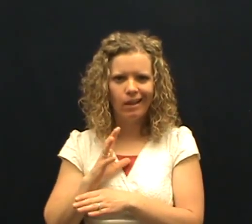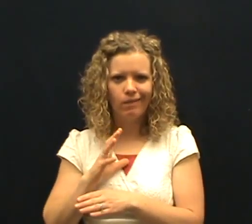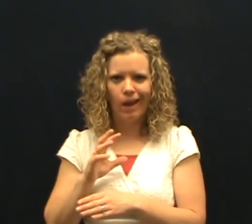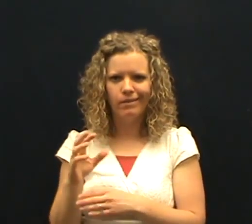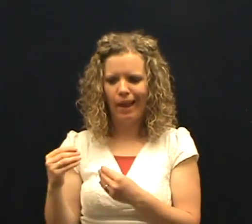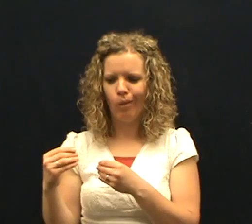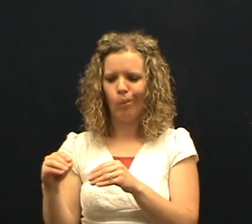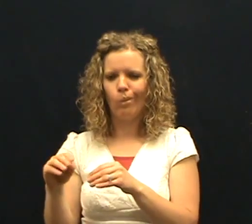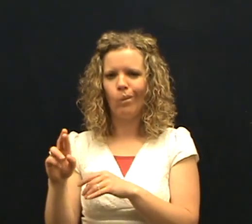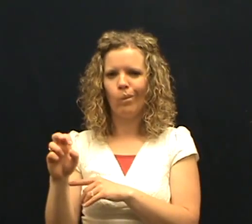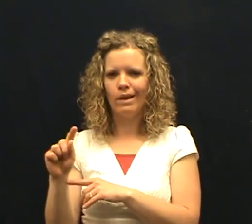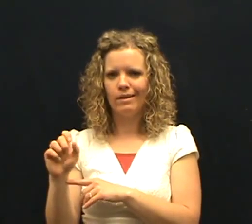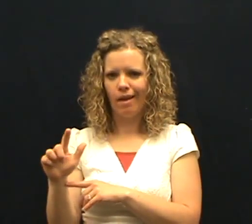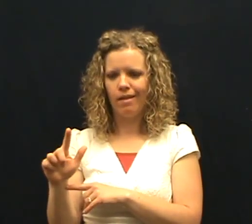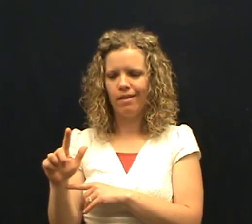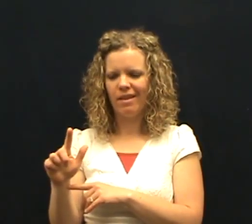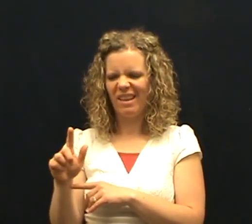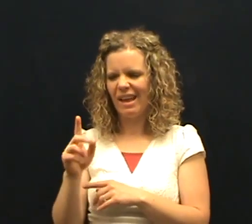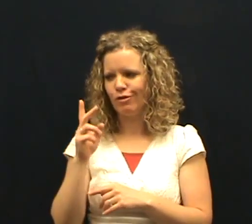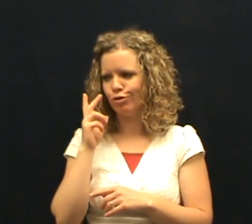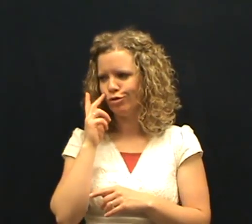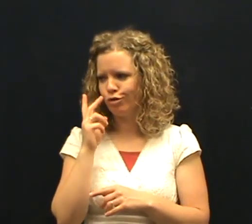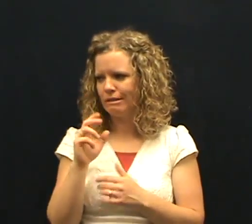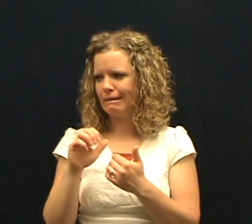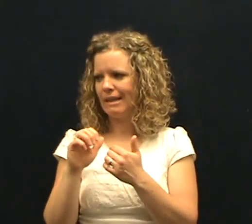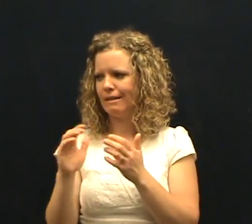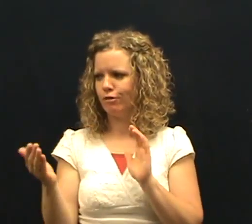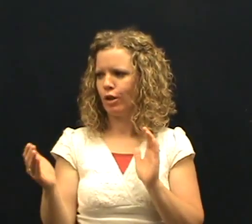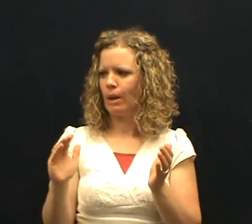and then see how they're doing compared to their industry as well.